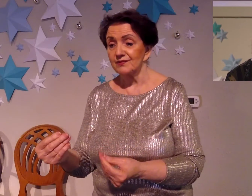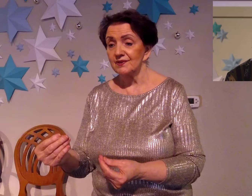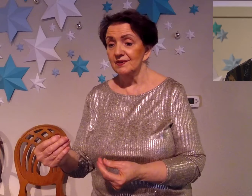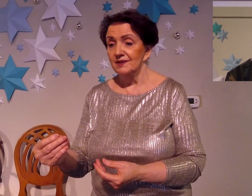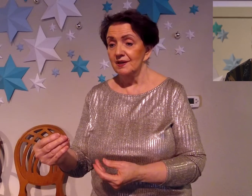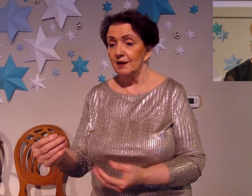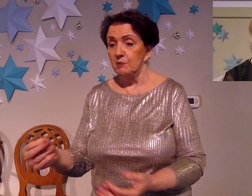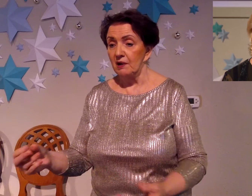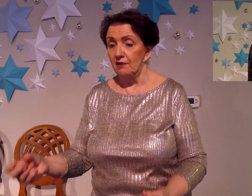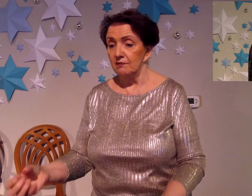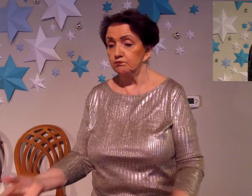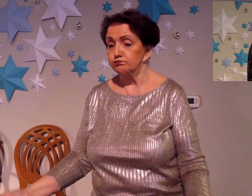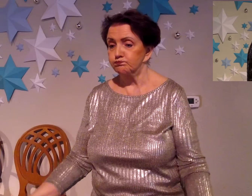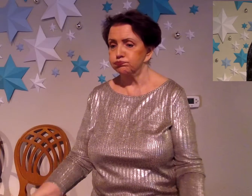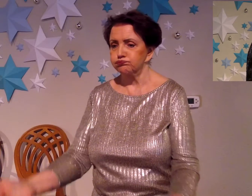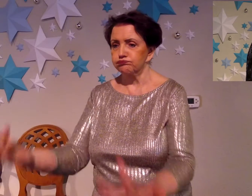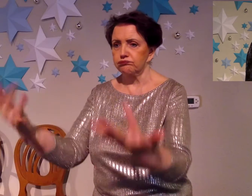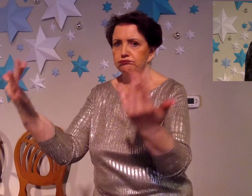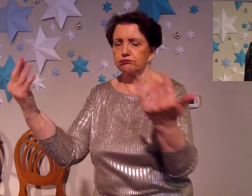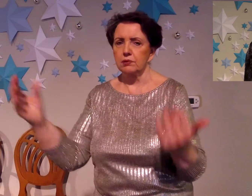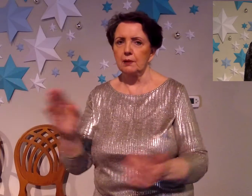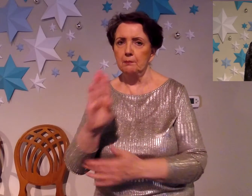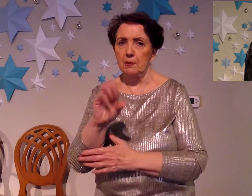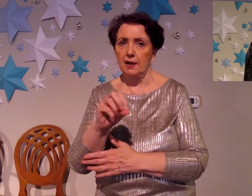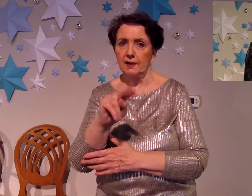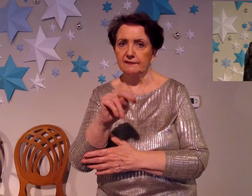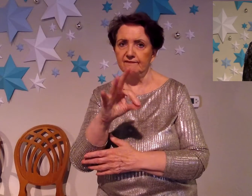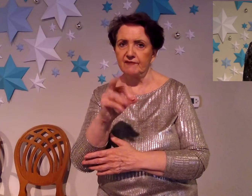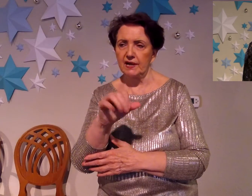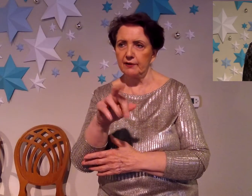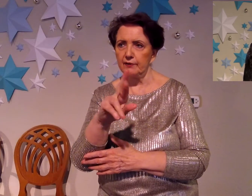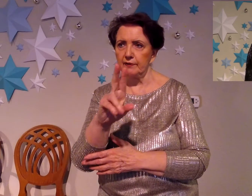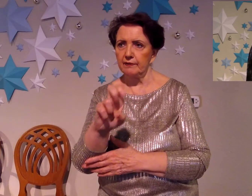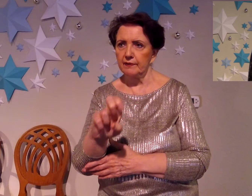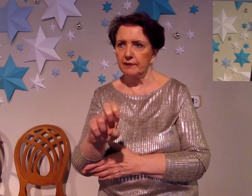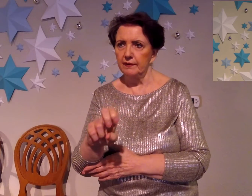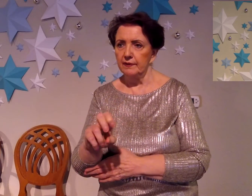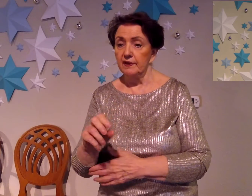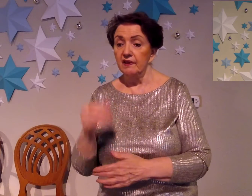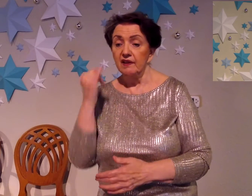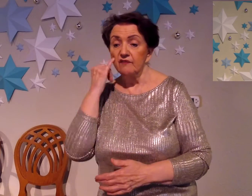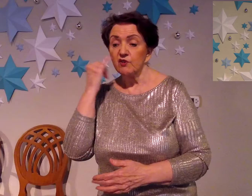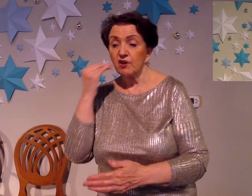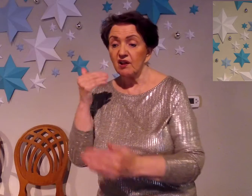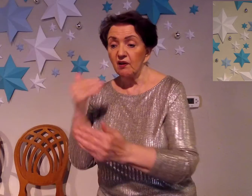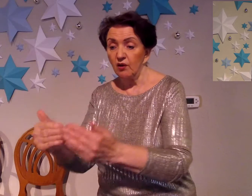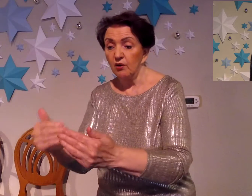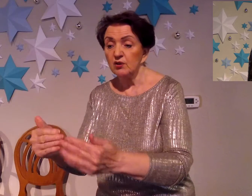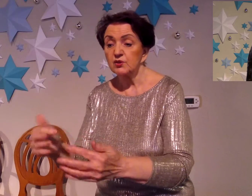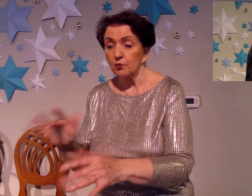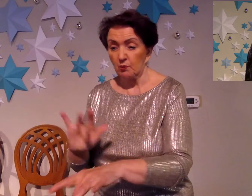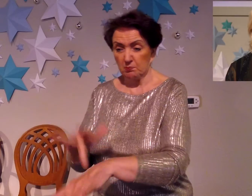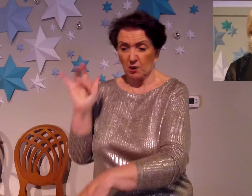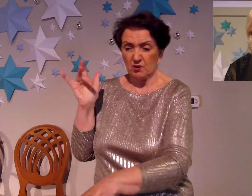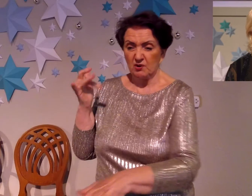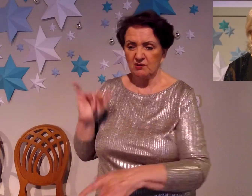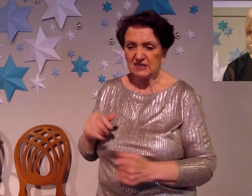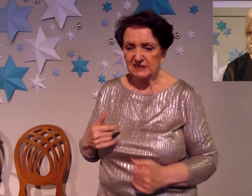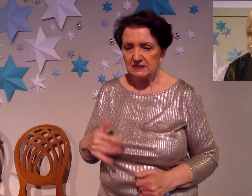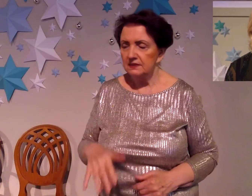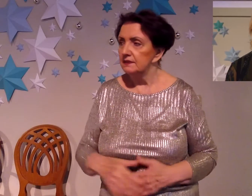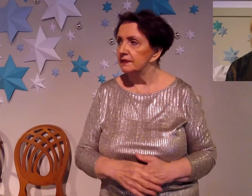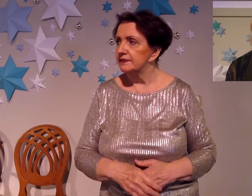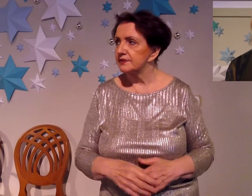right? It is a giant flame, and if you get too close, you will get scorched. So there is